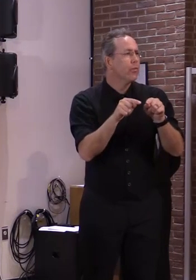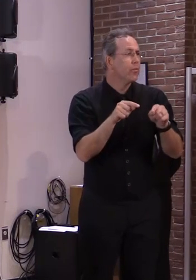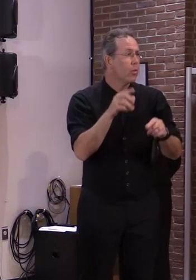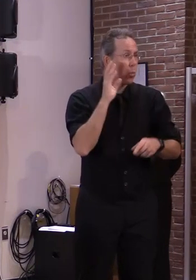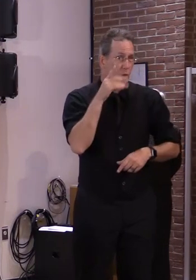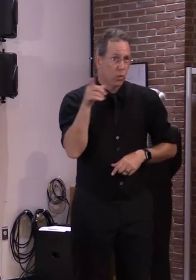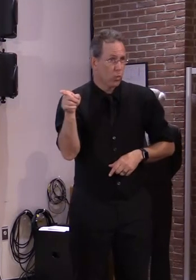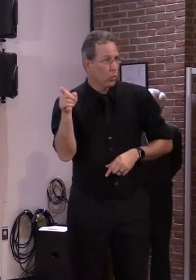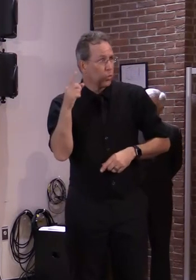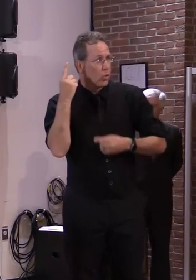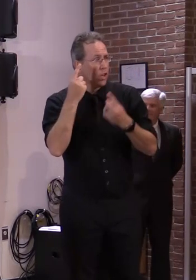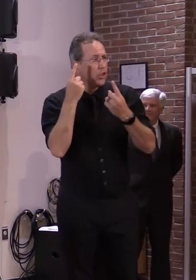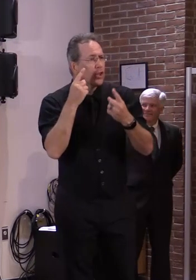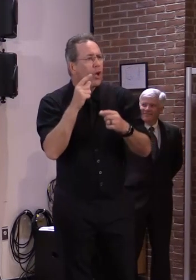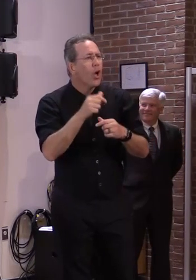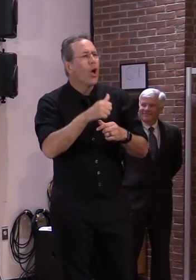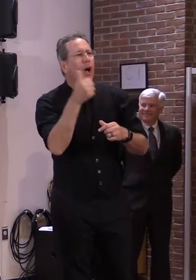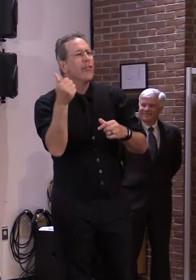as ivermectin or